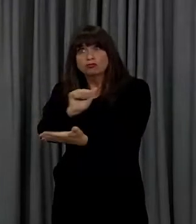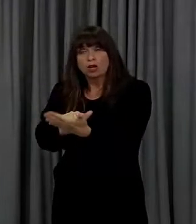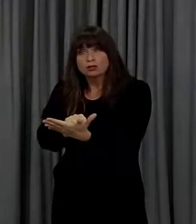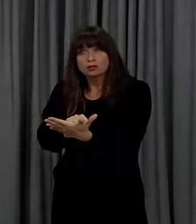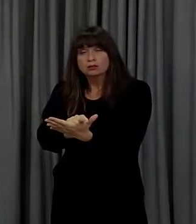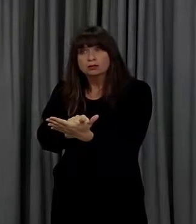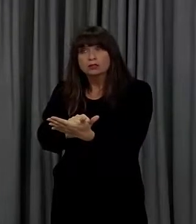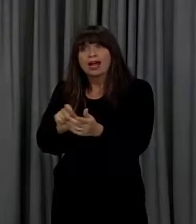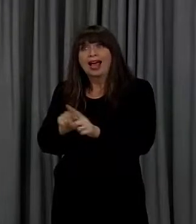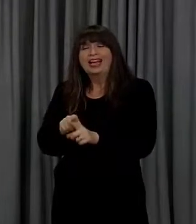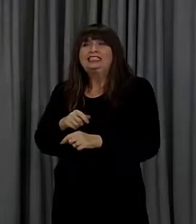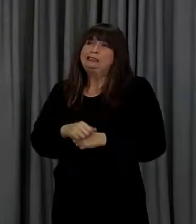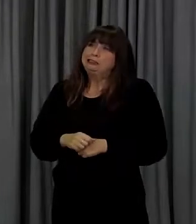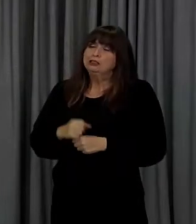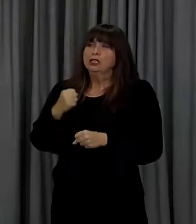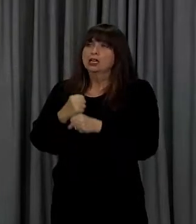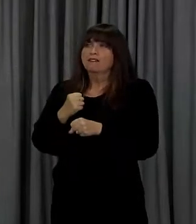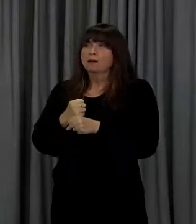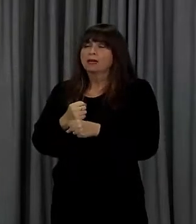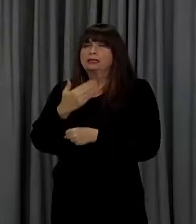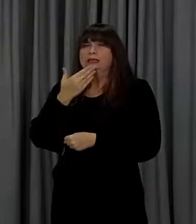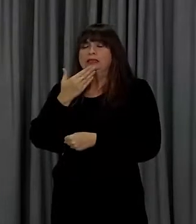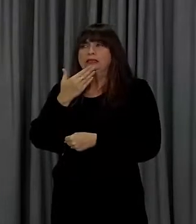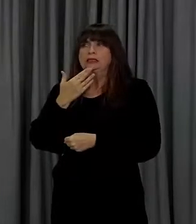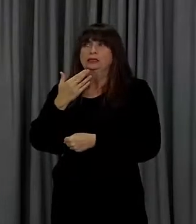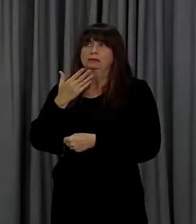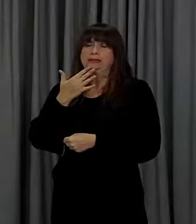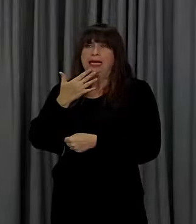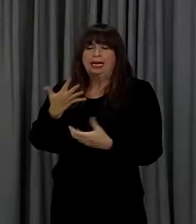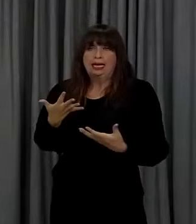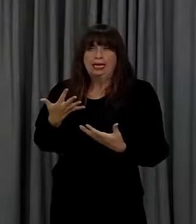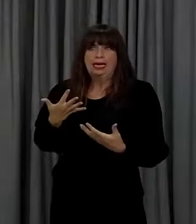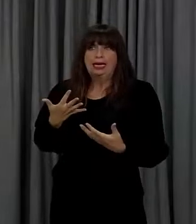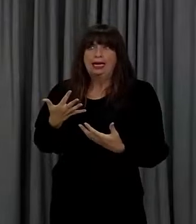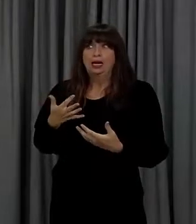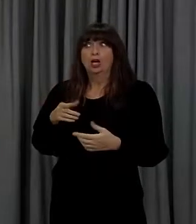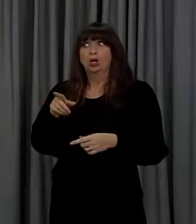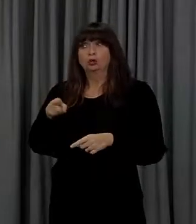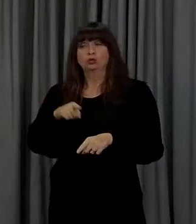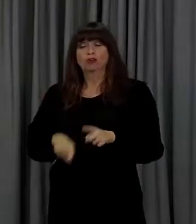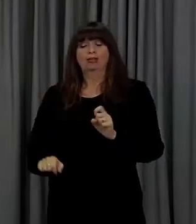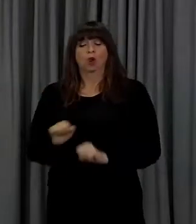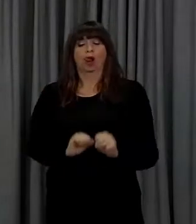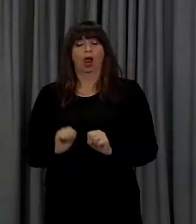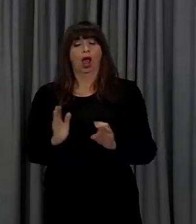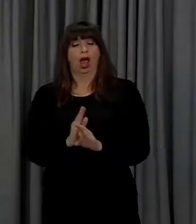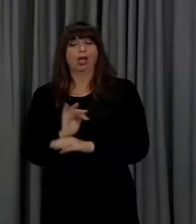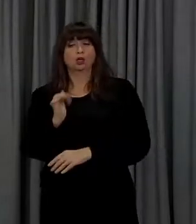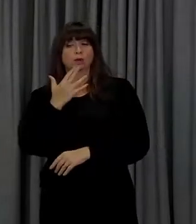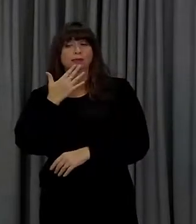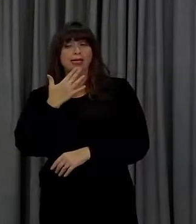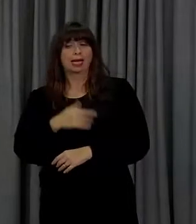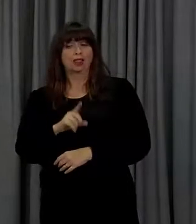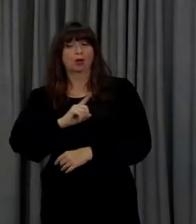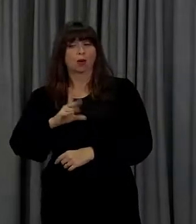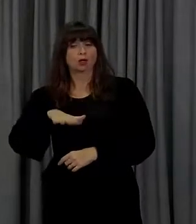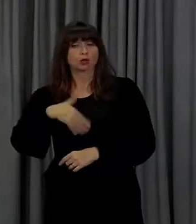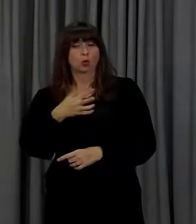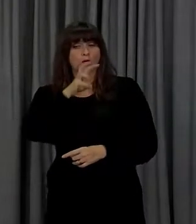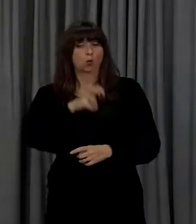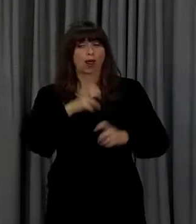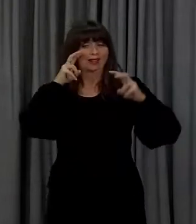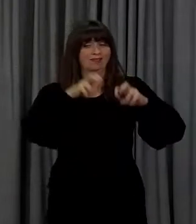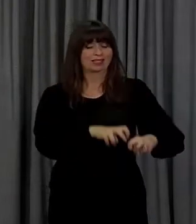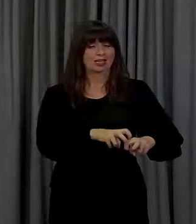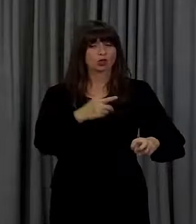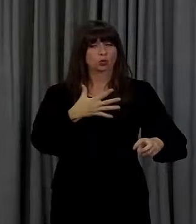also the bad ones. A simple question, Minister, have you got anything to hide? No, I think we've been pretty